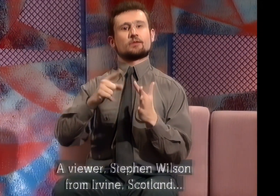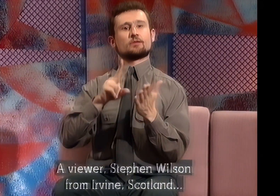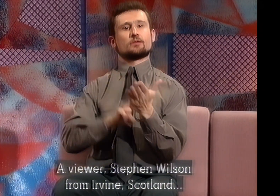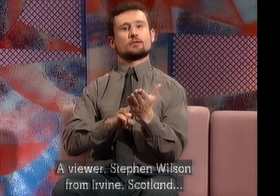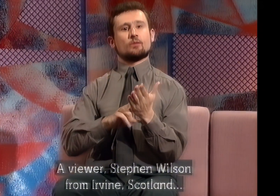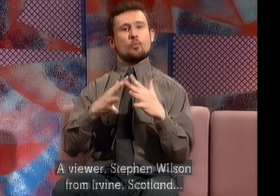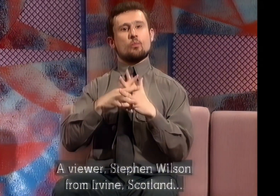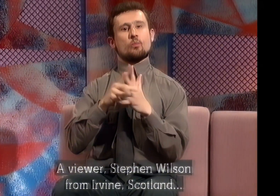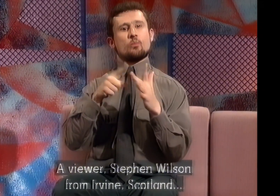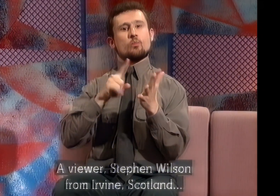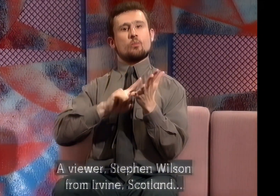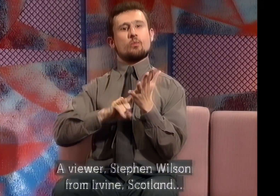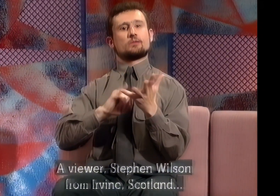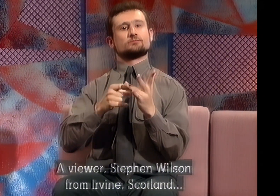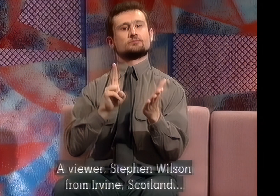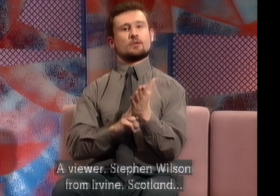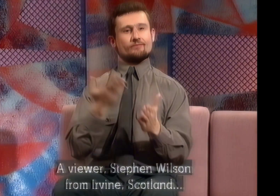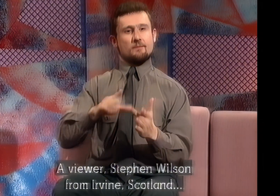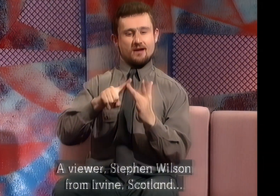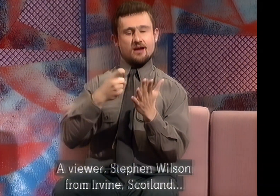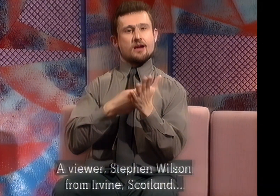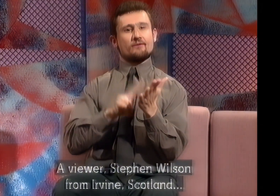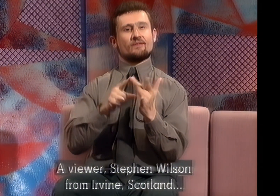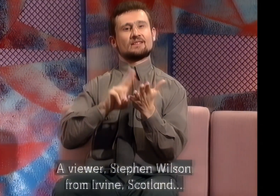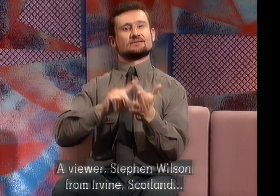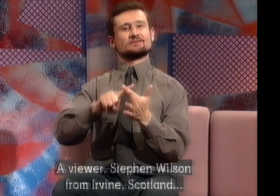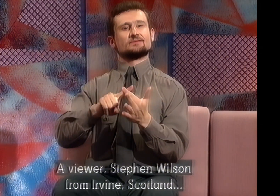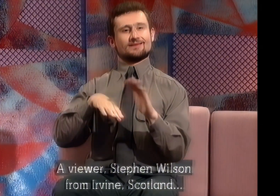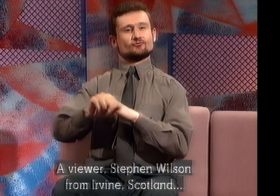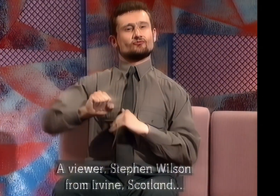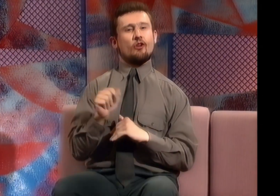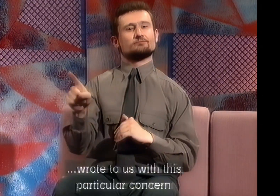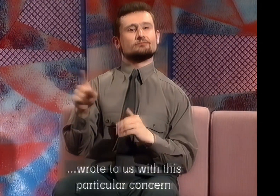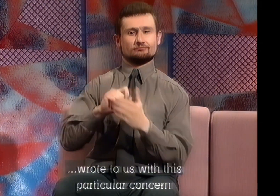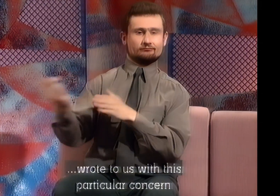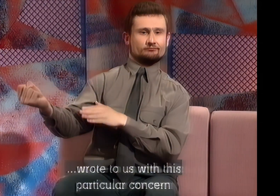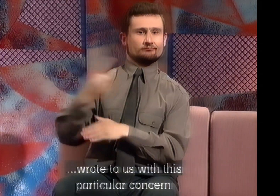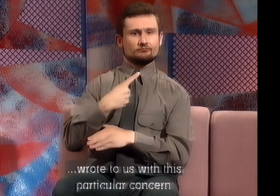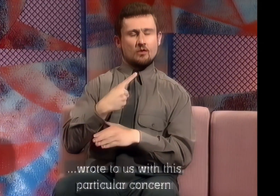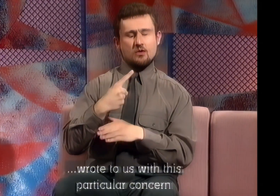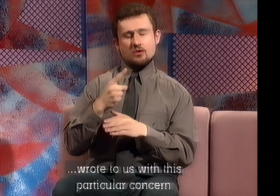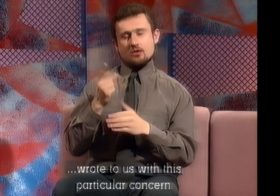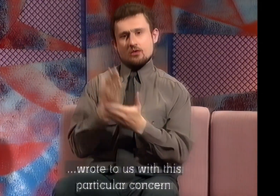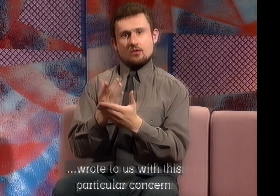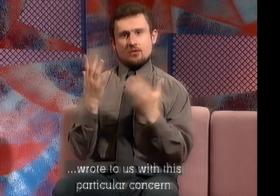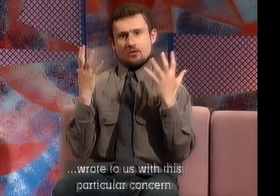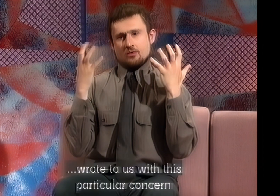viewer, Stephen Wilson, from Irvine, Scotland, wrote to us with this particular concern.